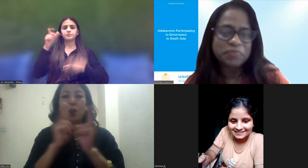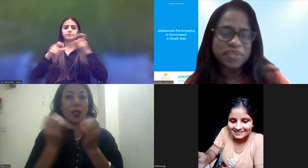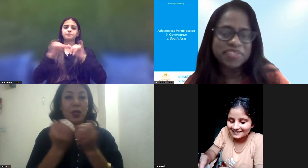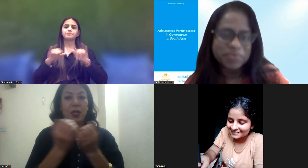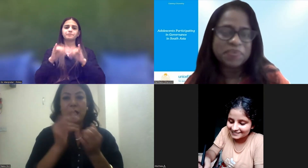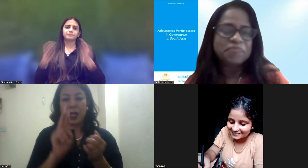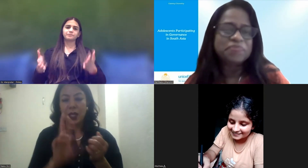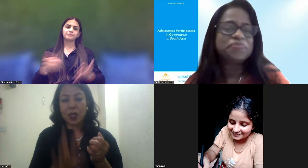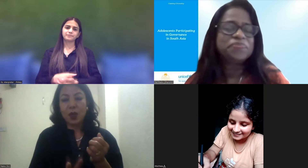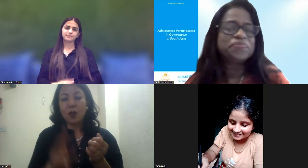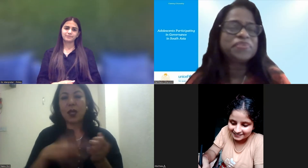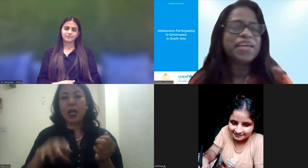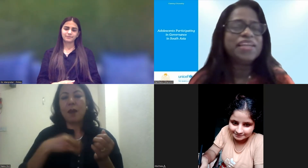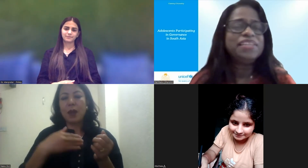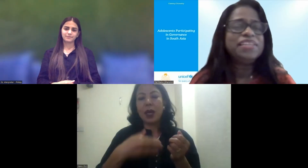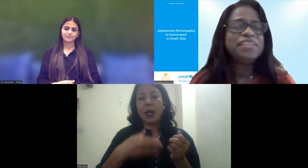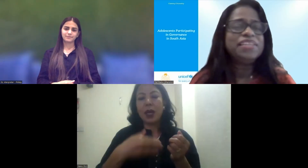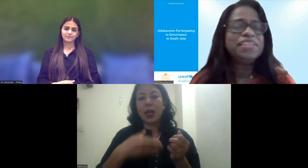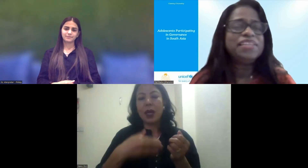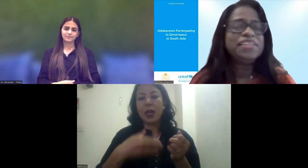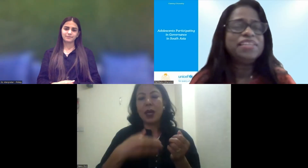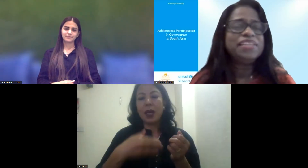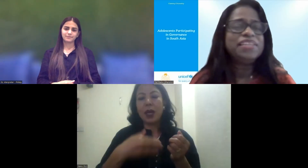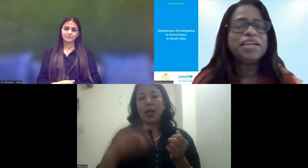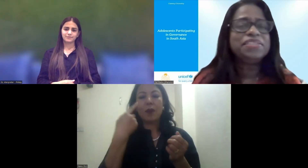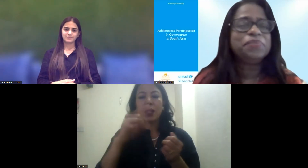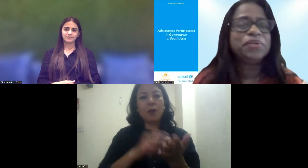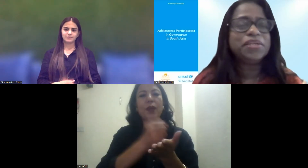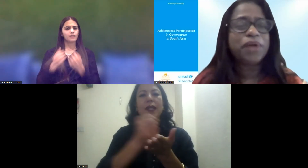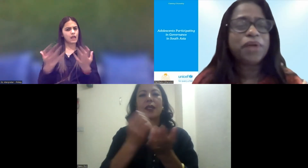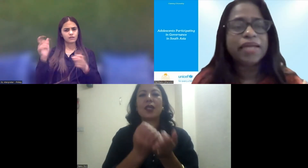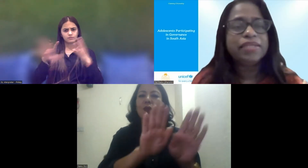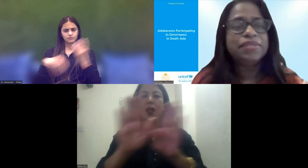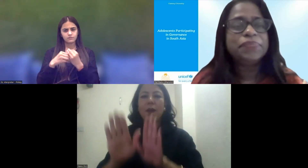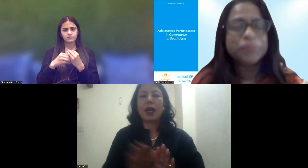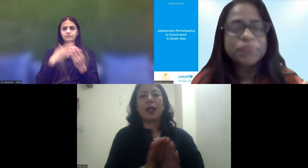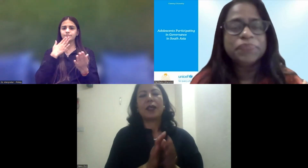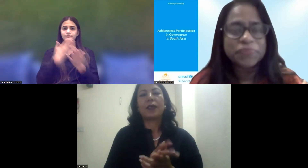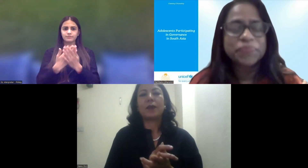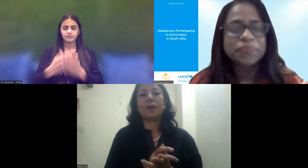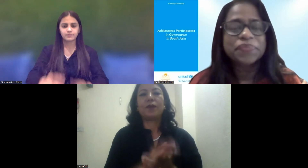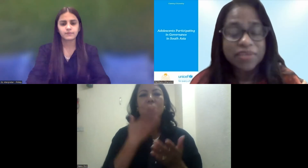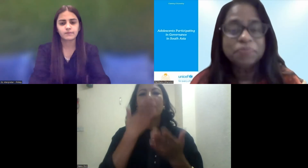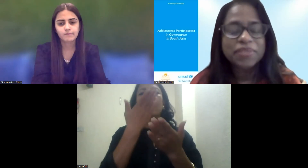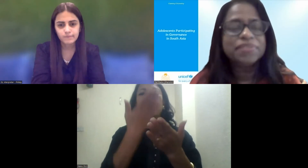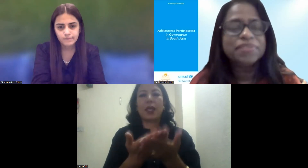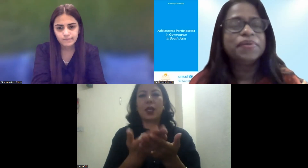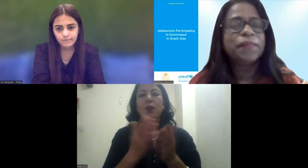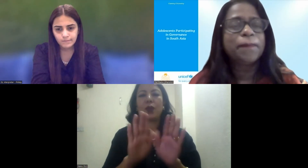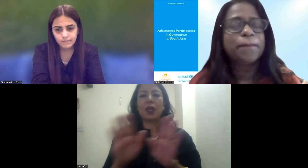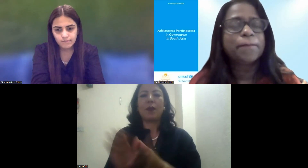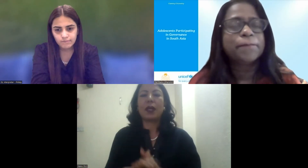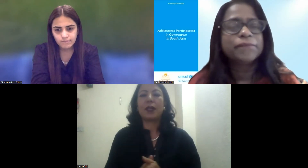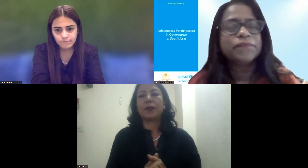you so much. Anything else that anybody would like to add? Yes, please.